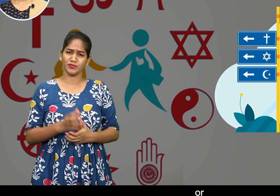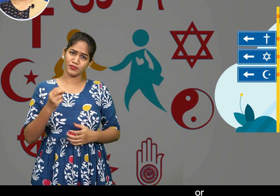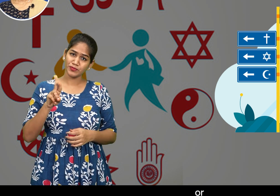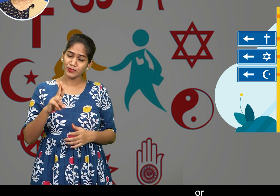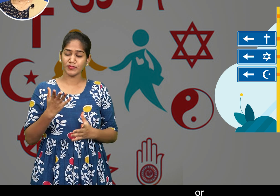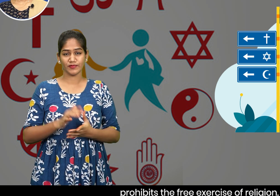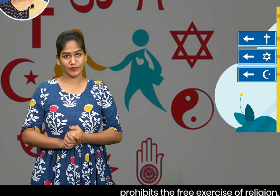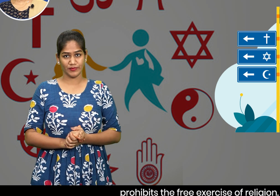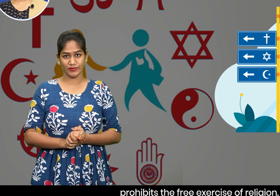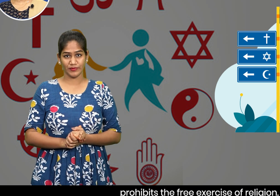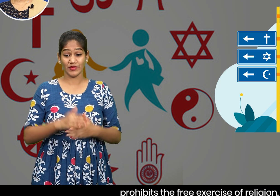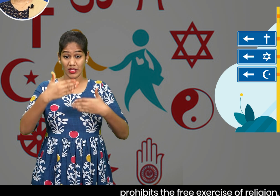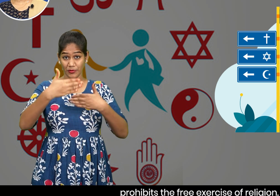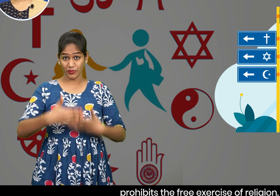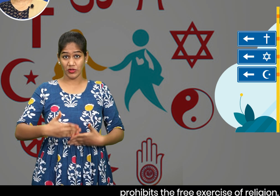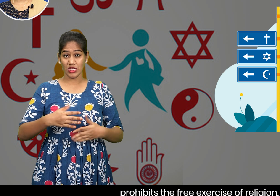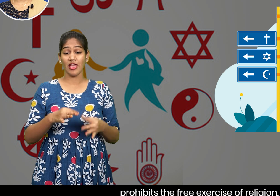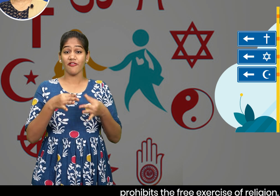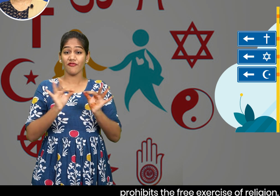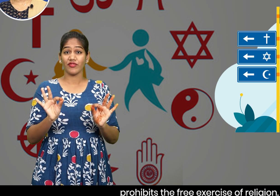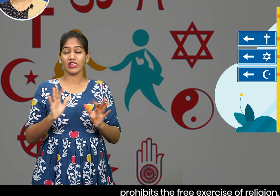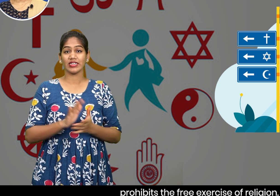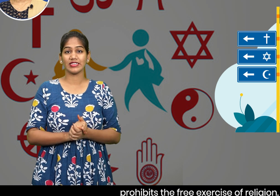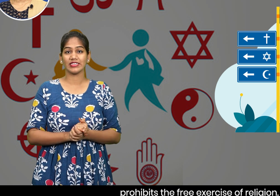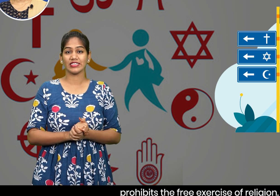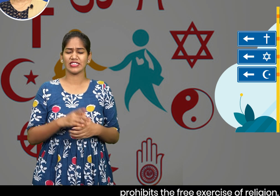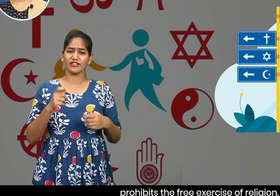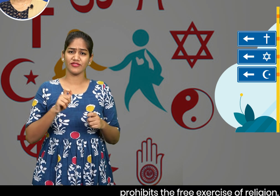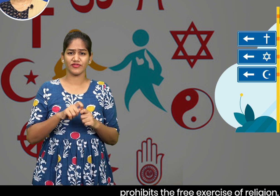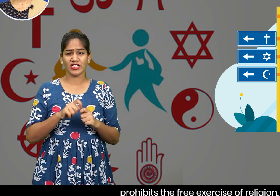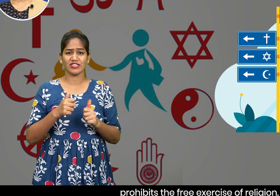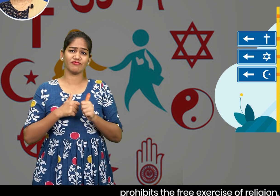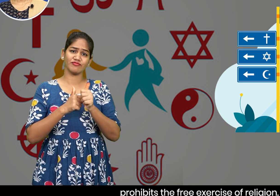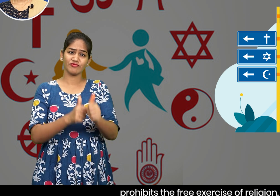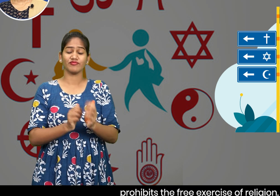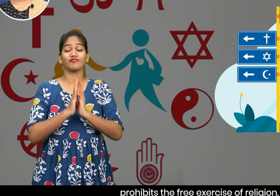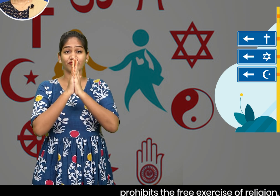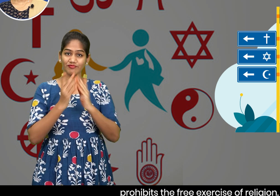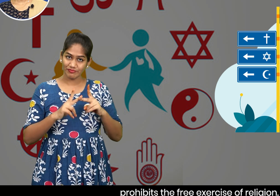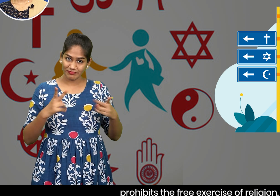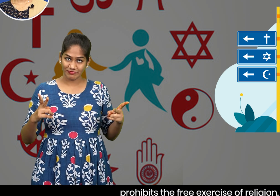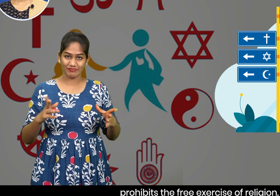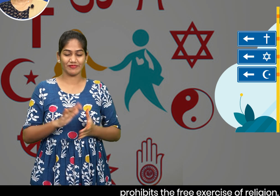or prohibits the free exercise of religion.